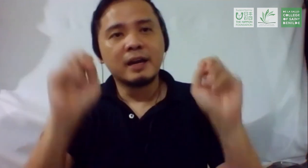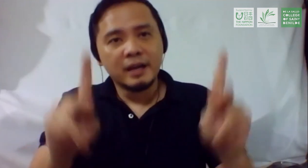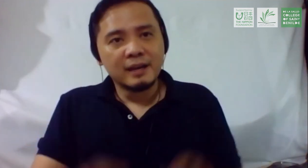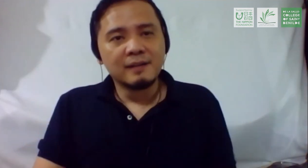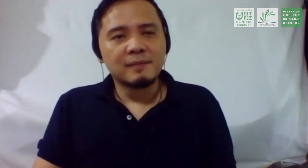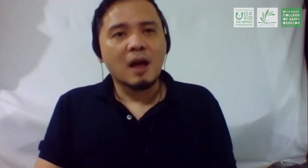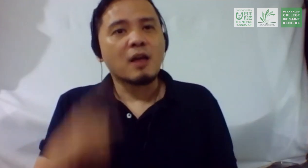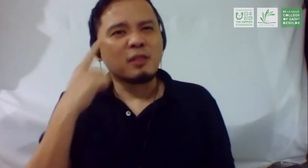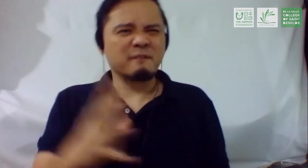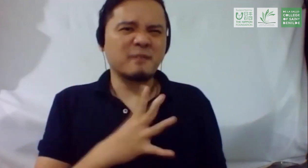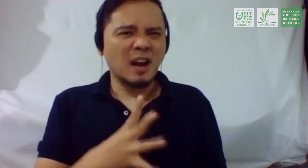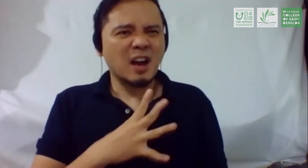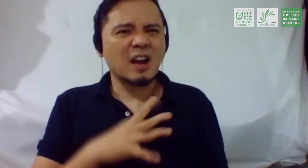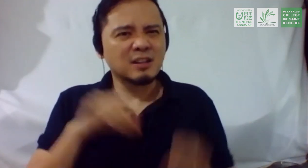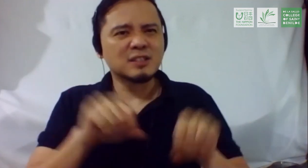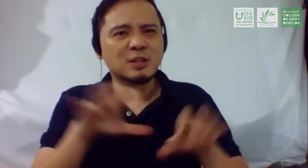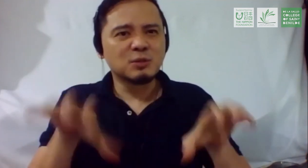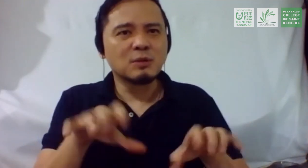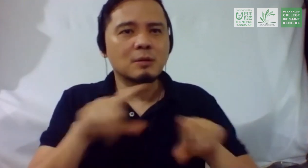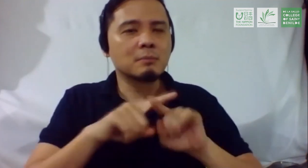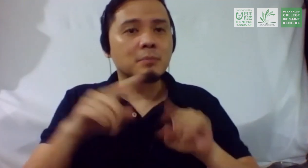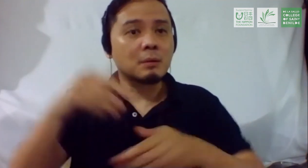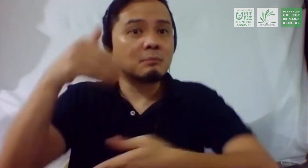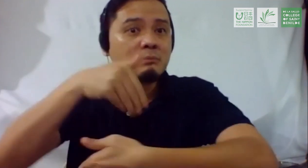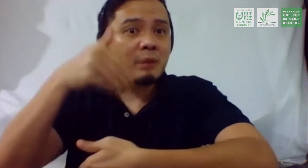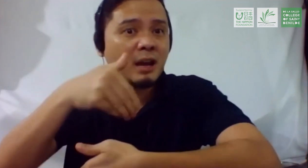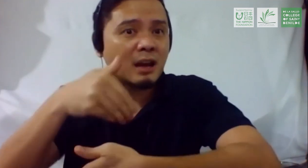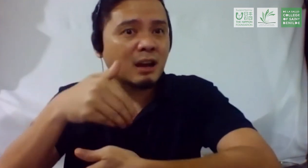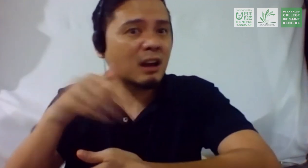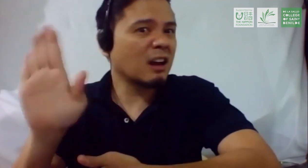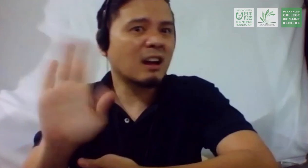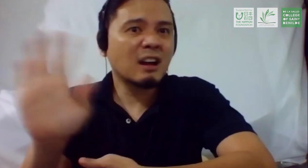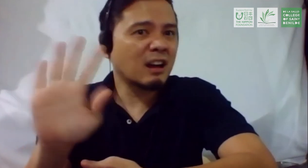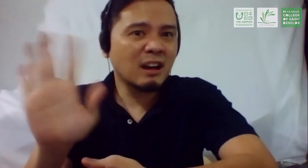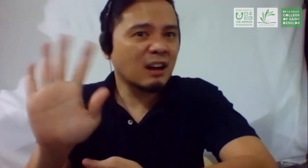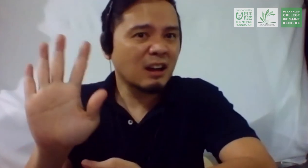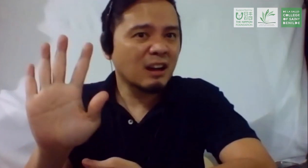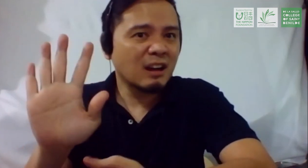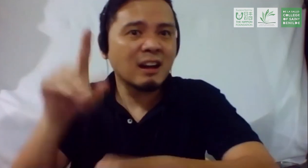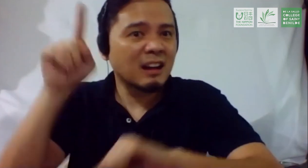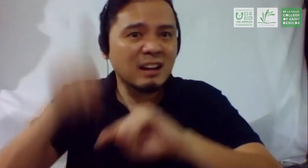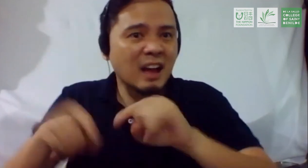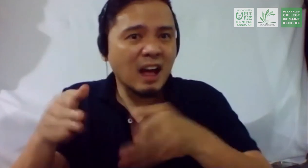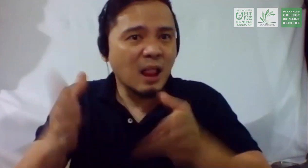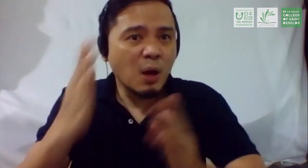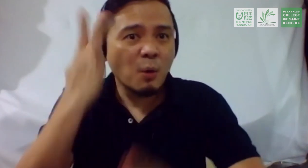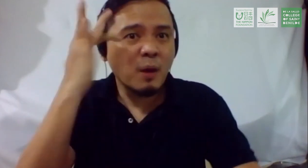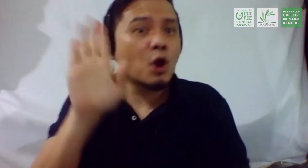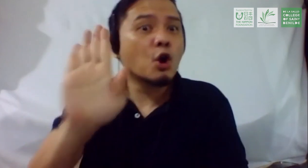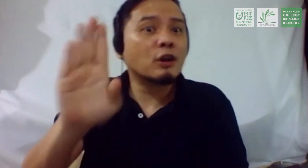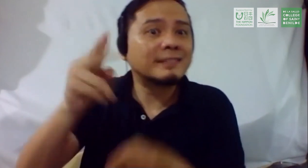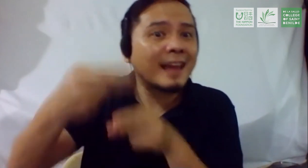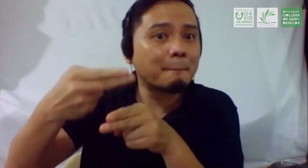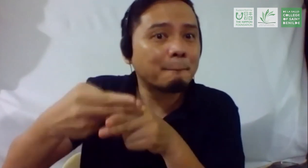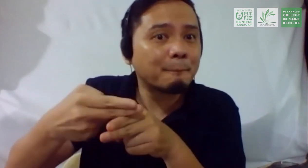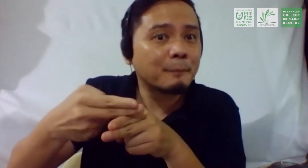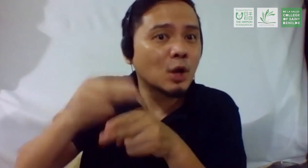her, but the bank will not let me. They say she has to come in person. So I do my things and then she has to go back.